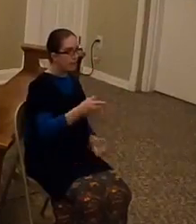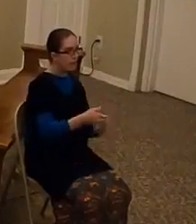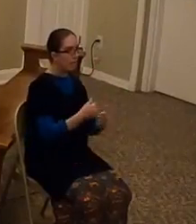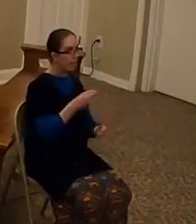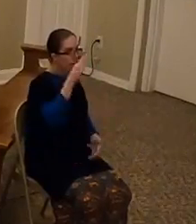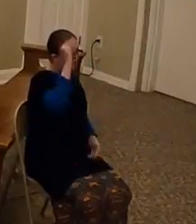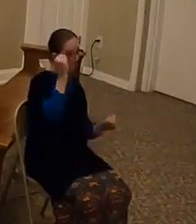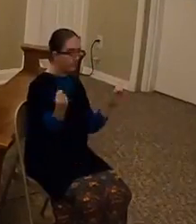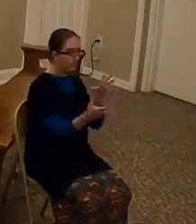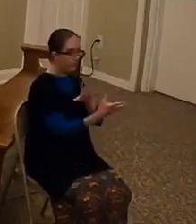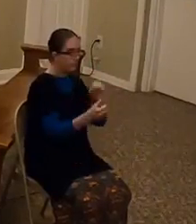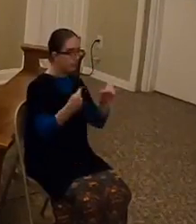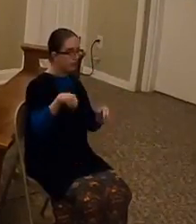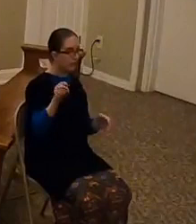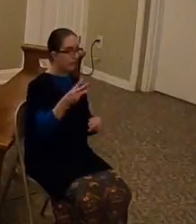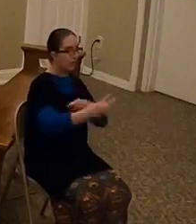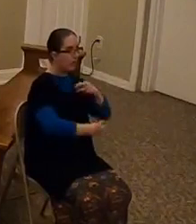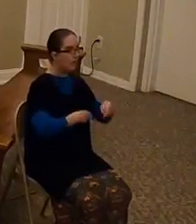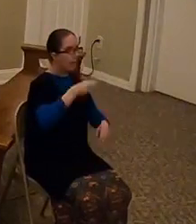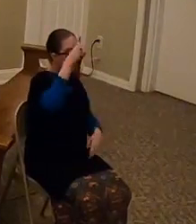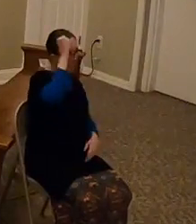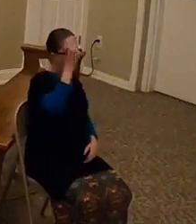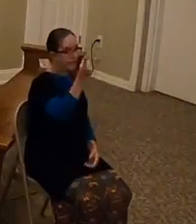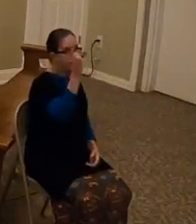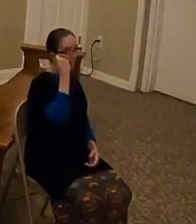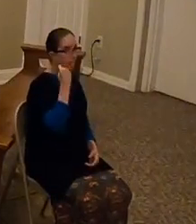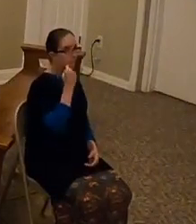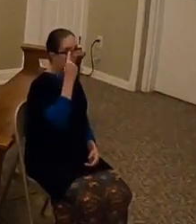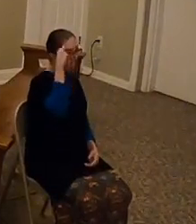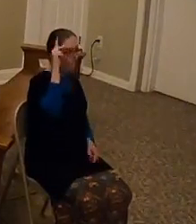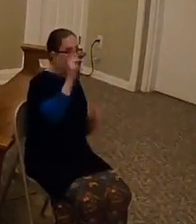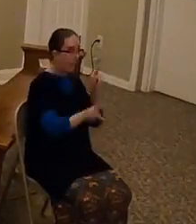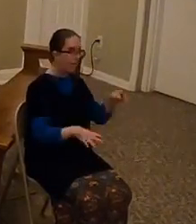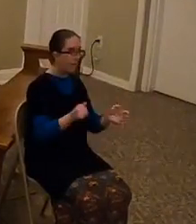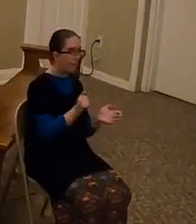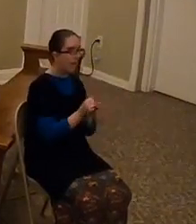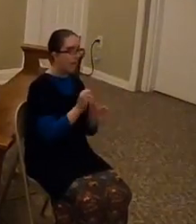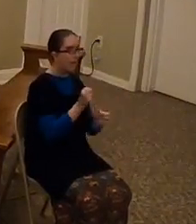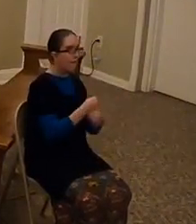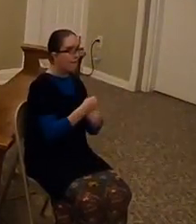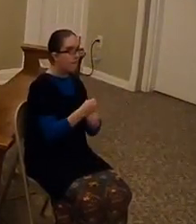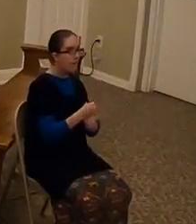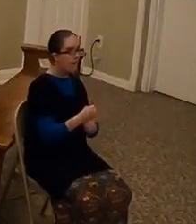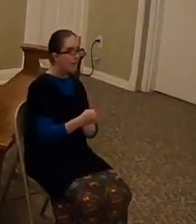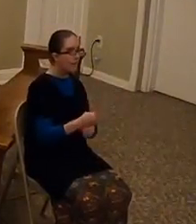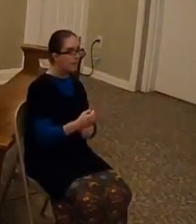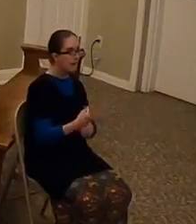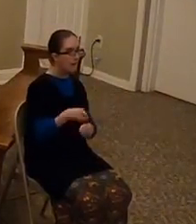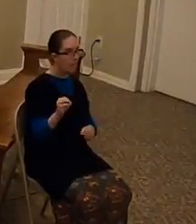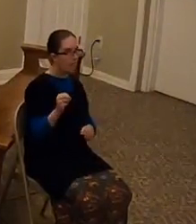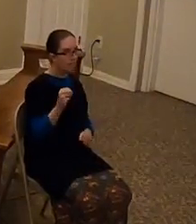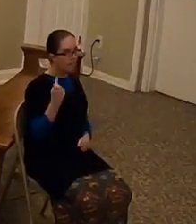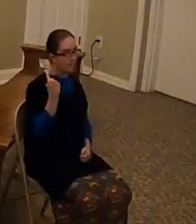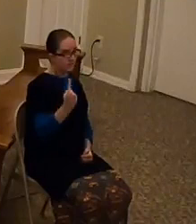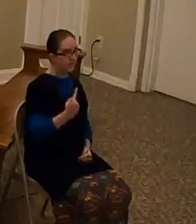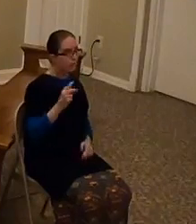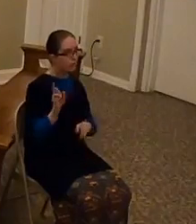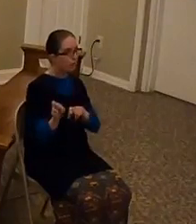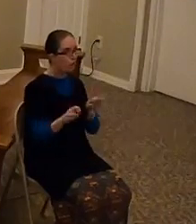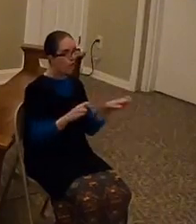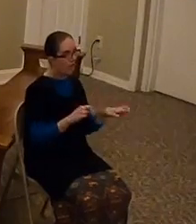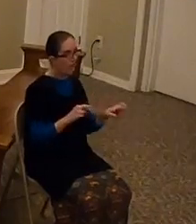Before He destroys the world, He's coming back for a people that have made themselves ready.